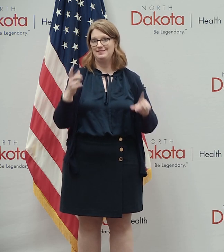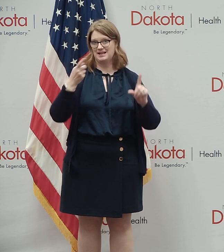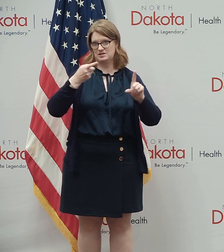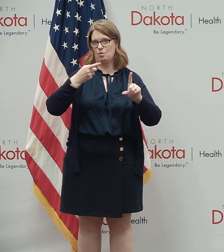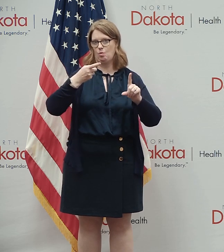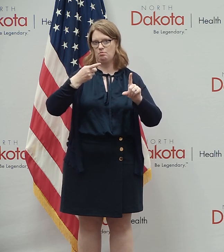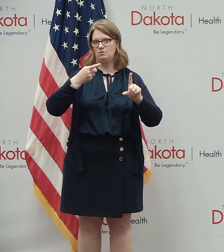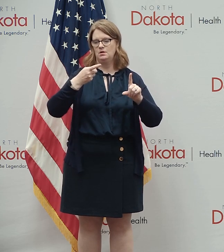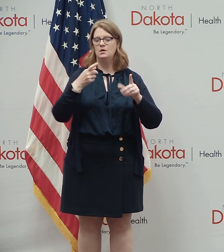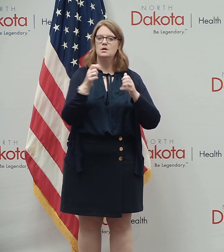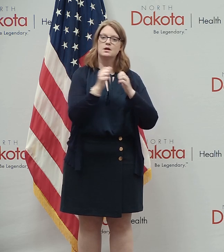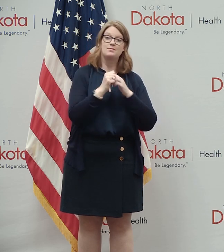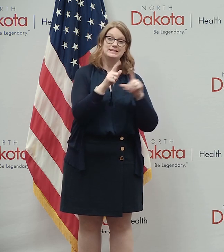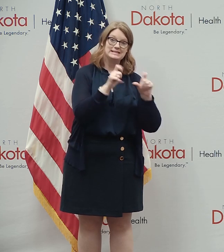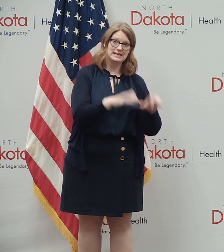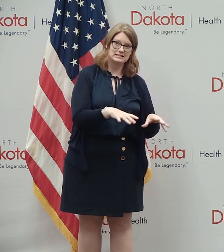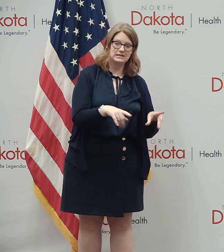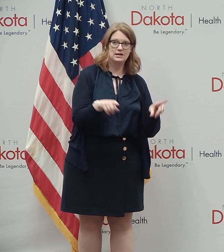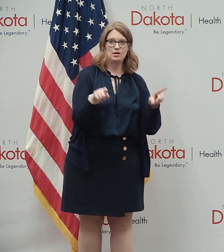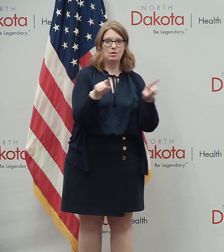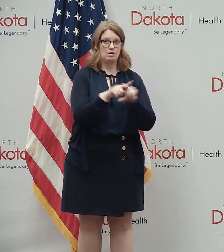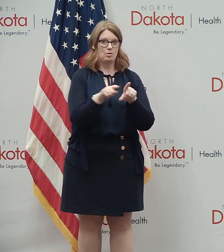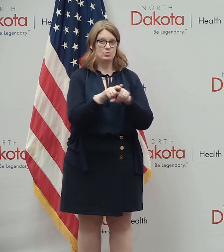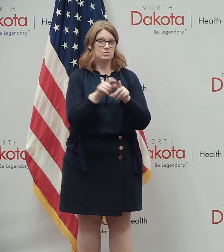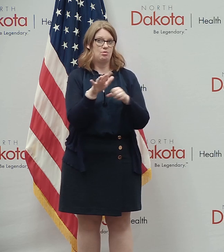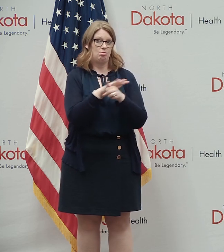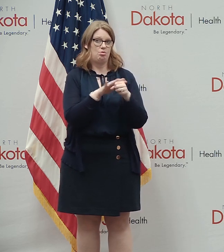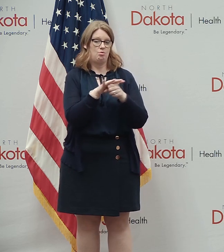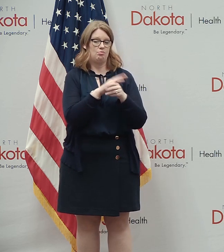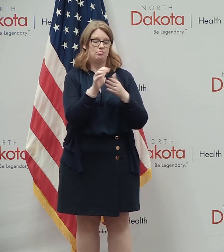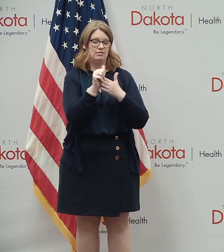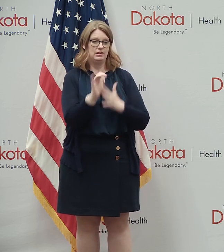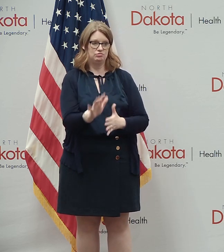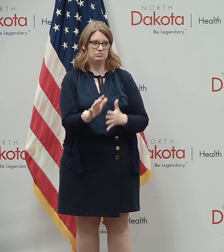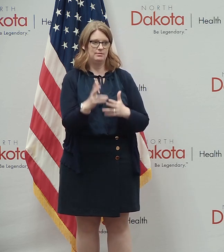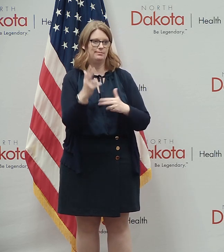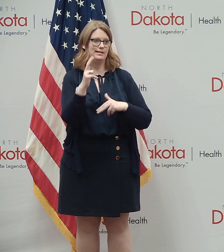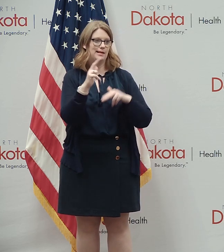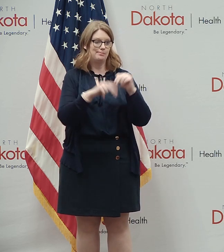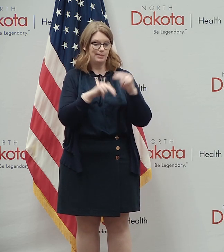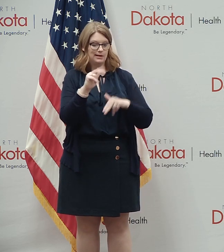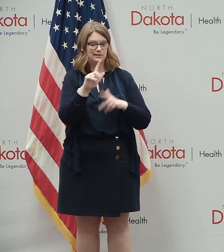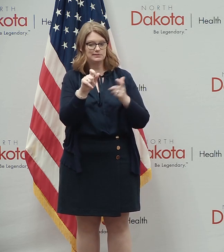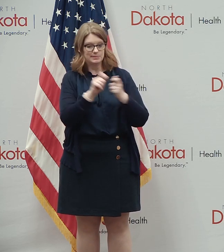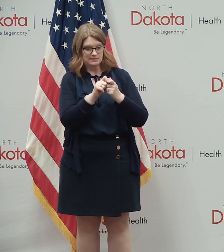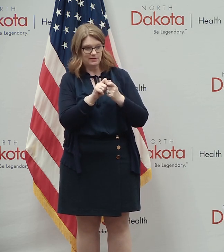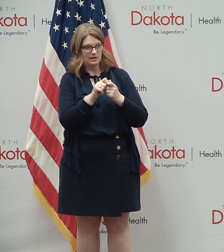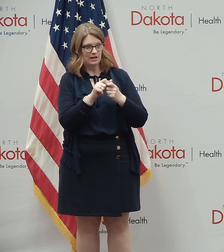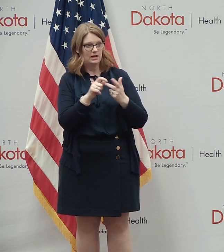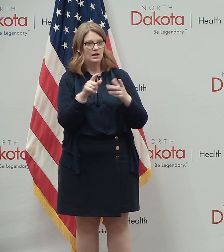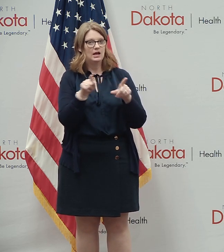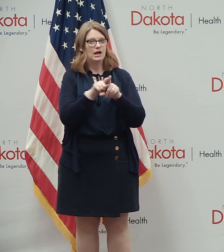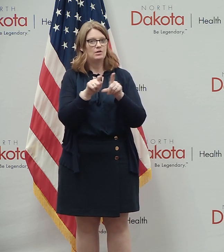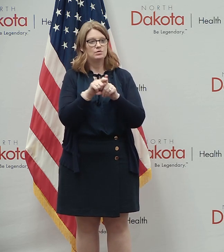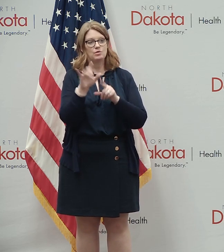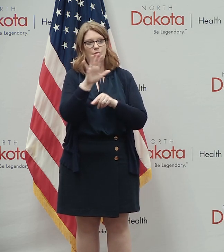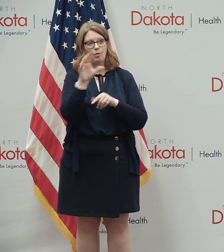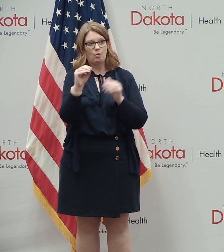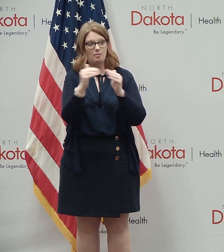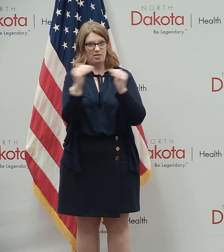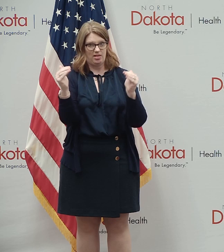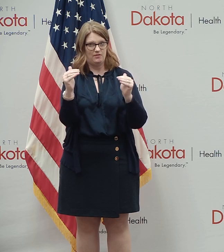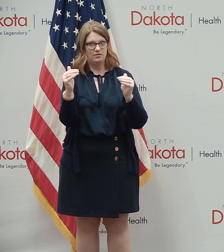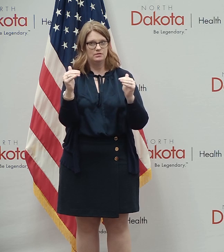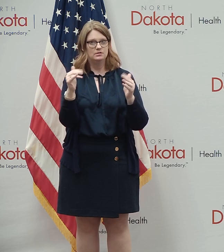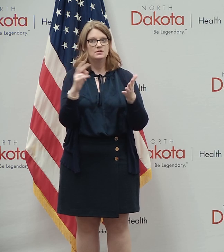take a combination of testing, and it's going to take local leadership at the building and site and the corporate level to make sure that we're taking advantage